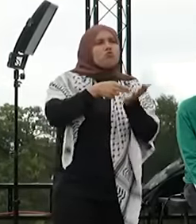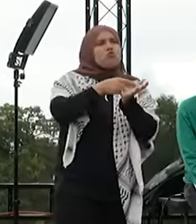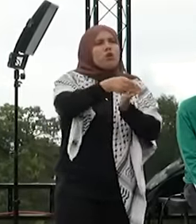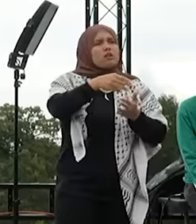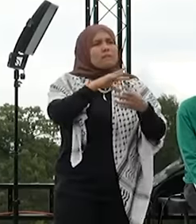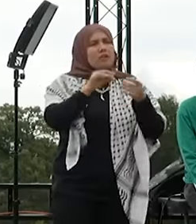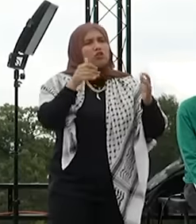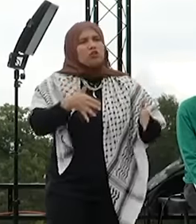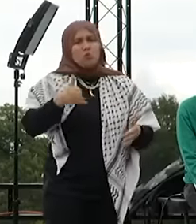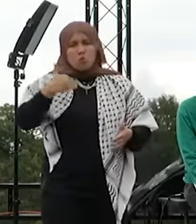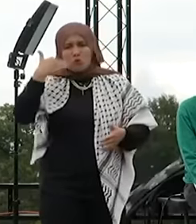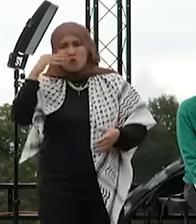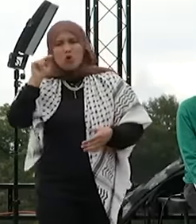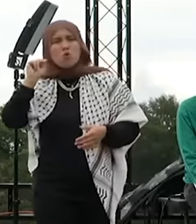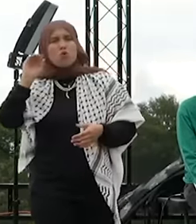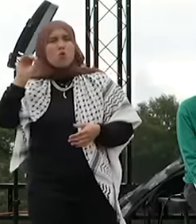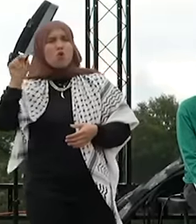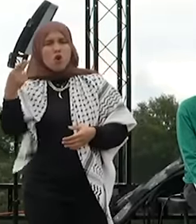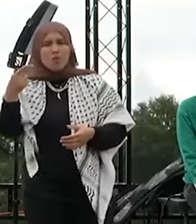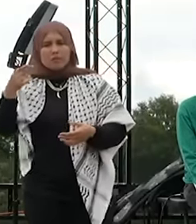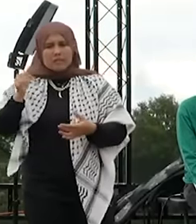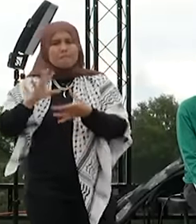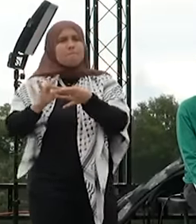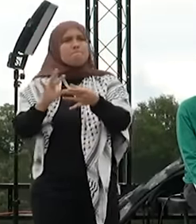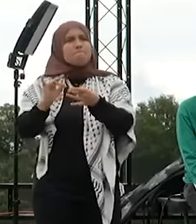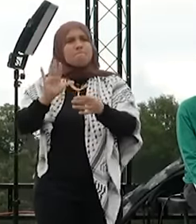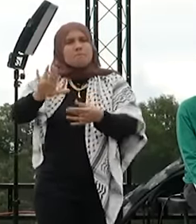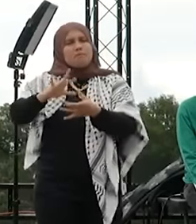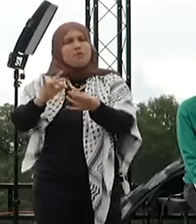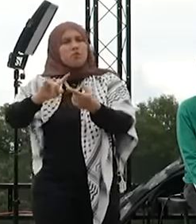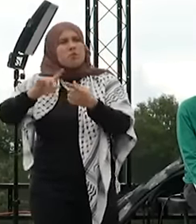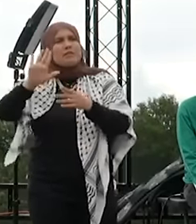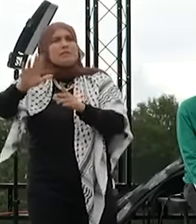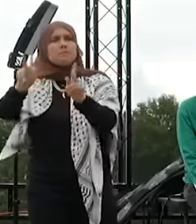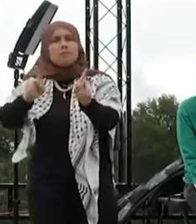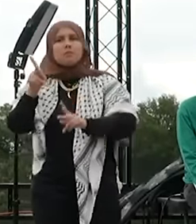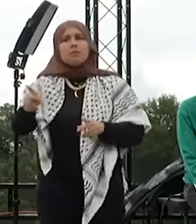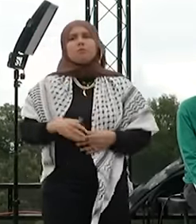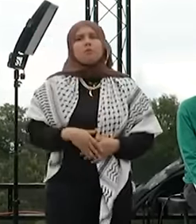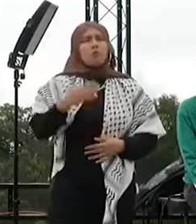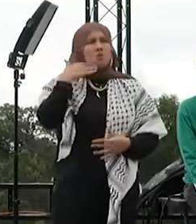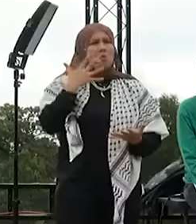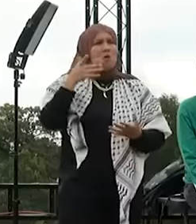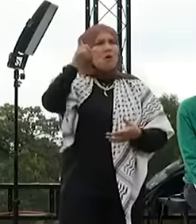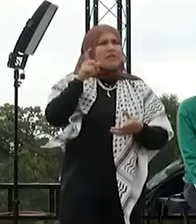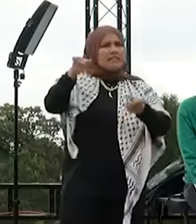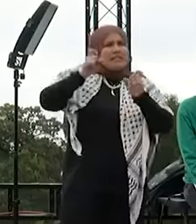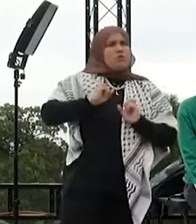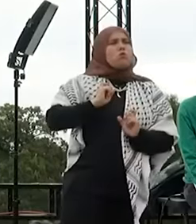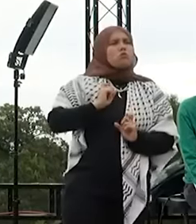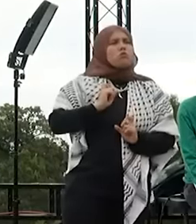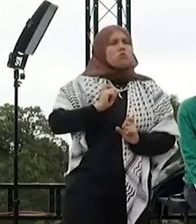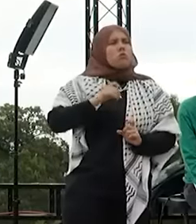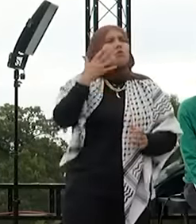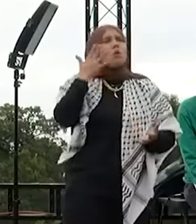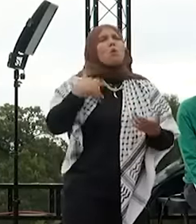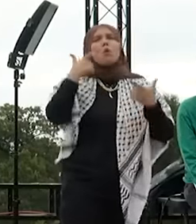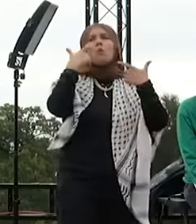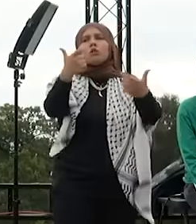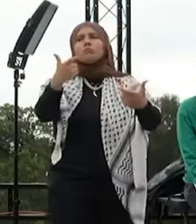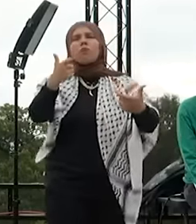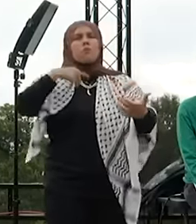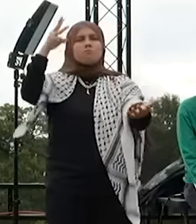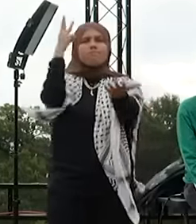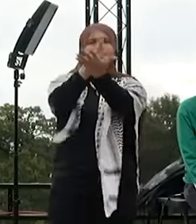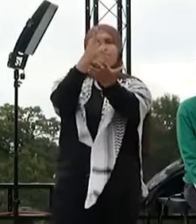people. And we have the faculties that Allah has given to us, the faculties that God has given to us. We know what we are watching, and we